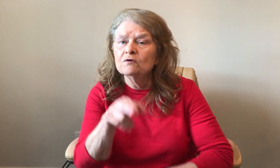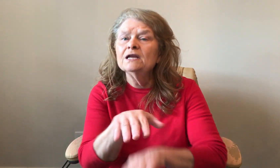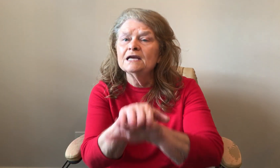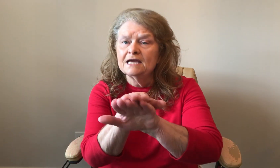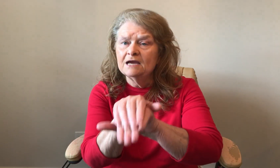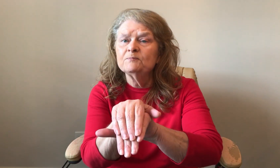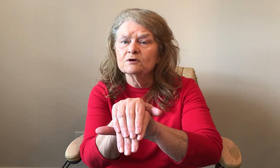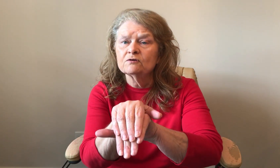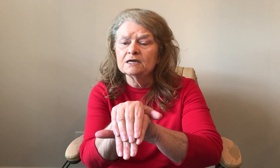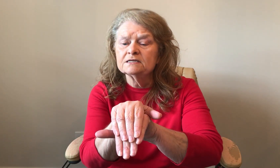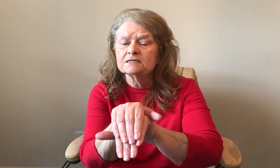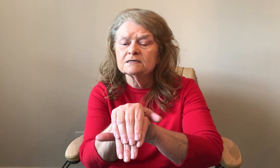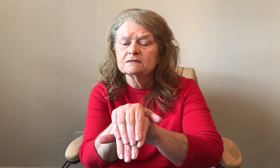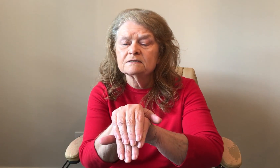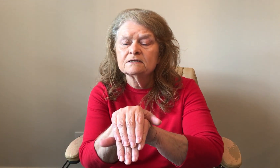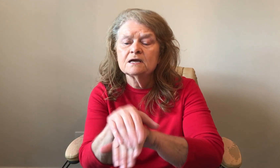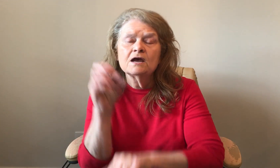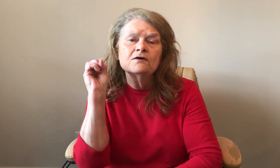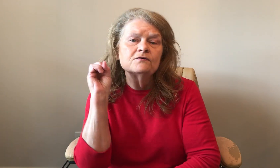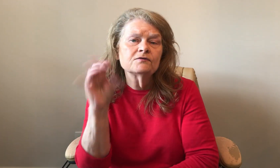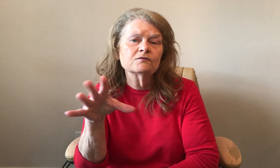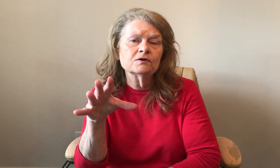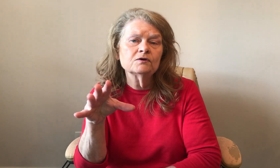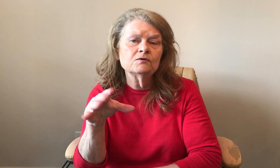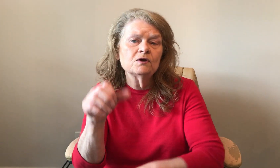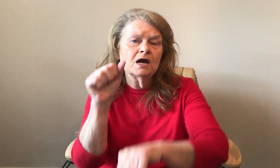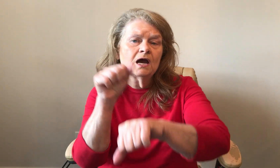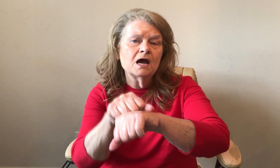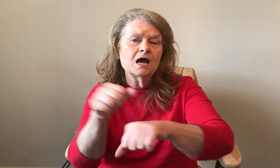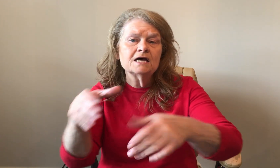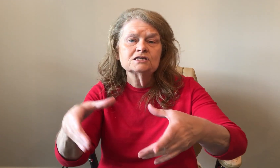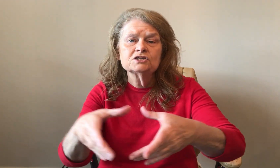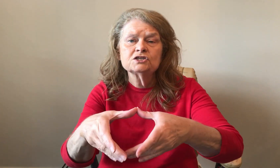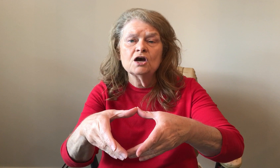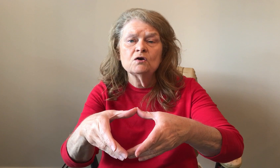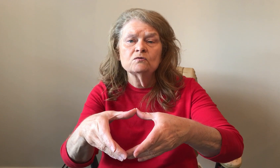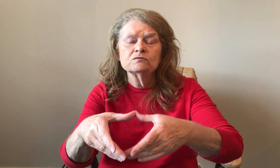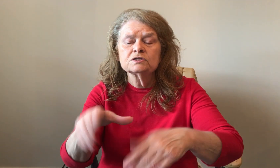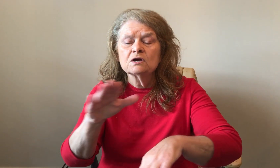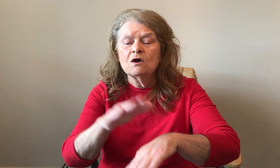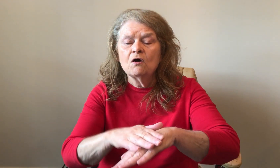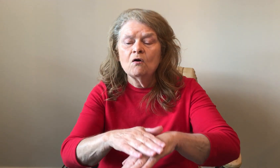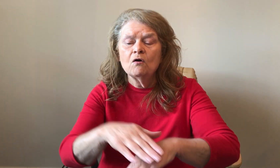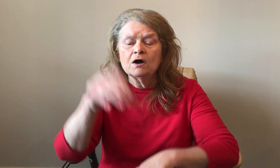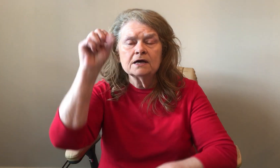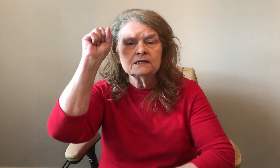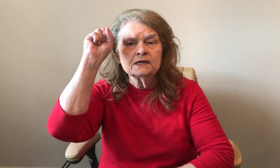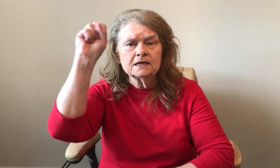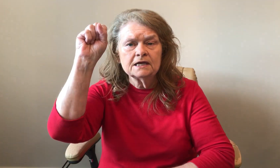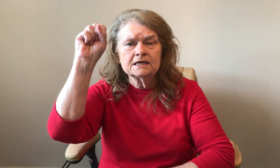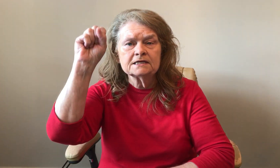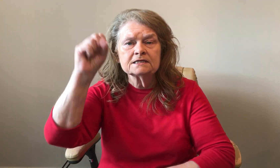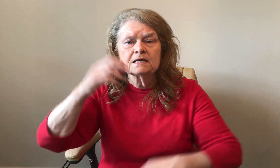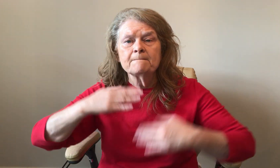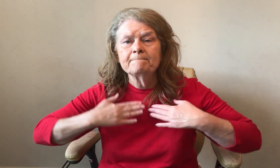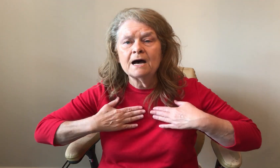really hypocrites, threw stones on his